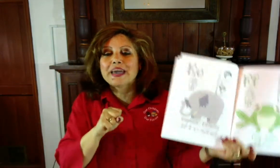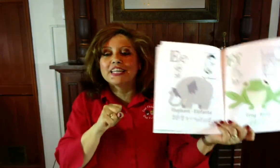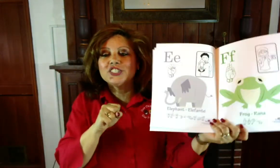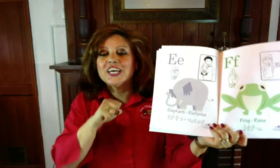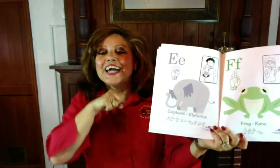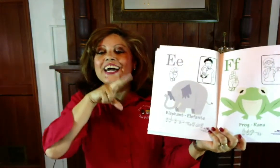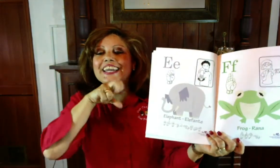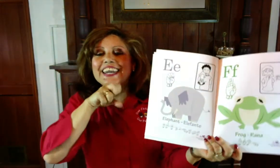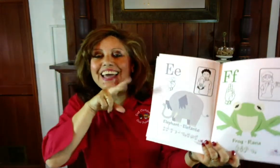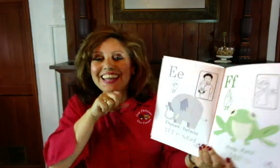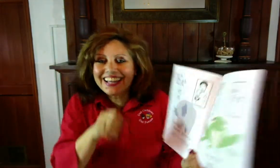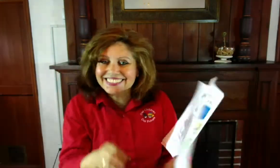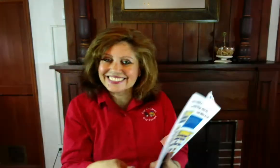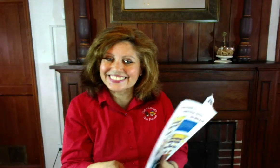Spanish rana.